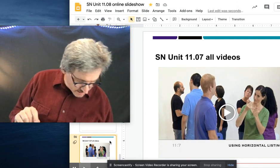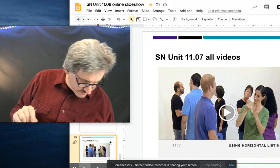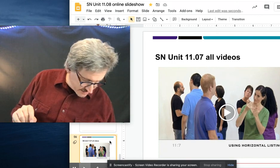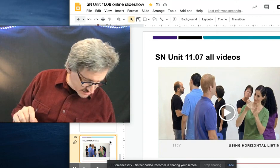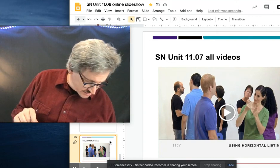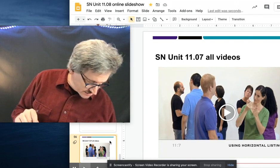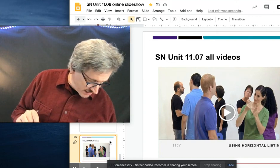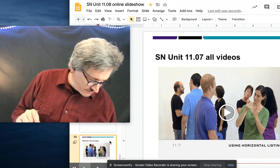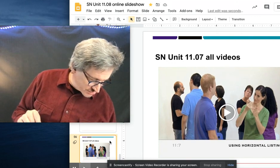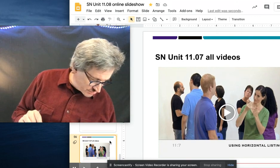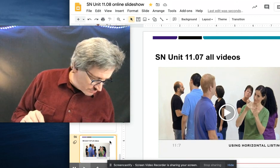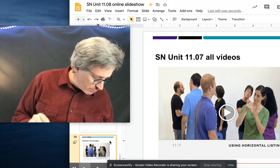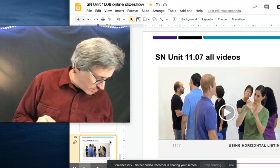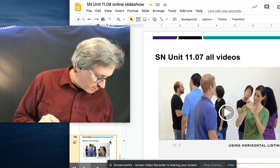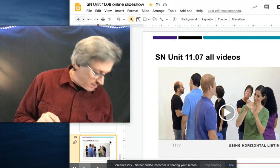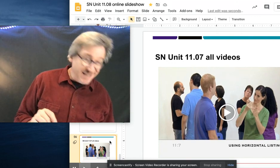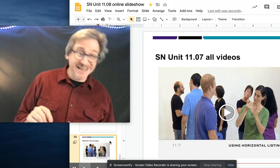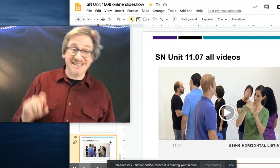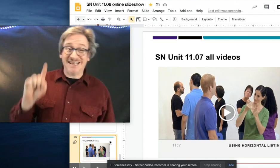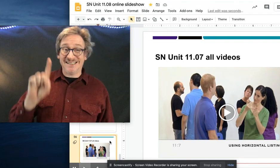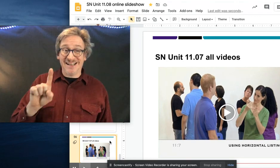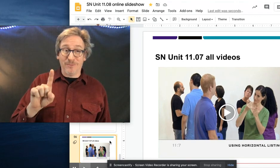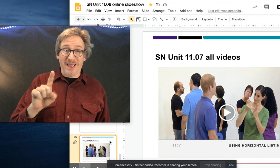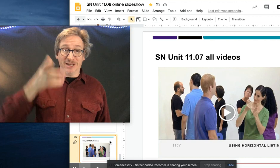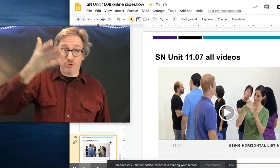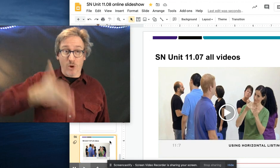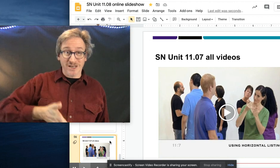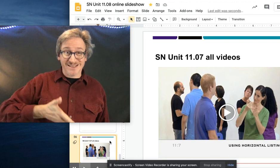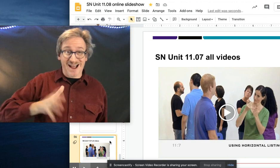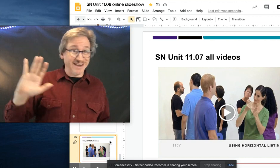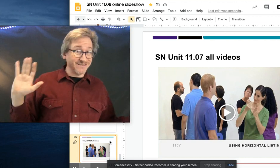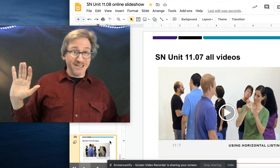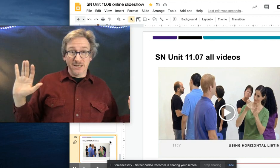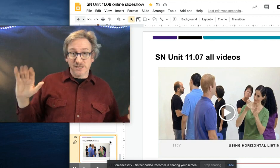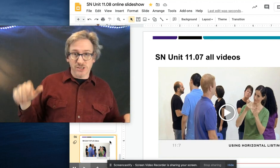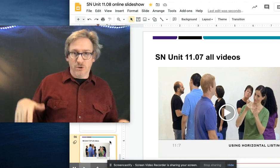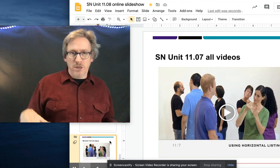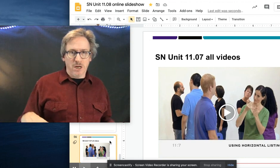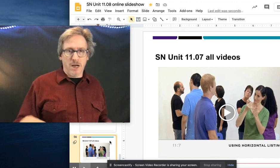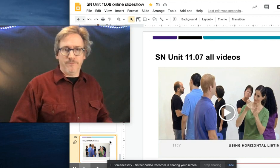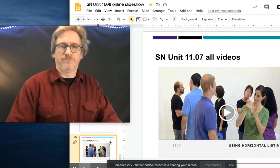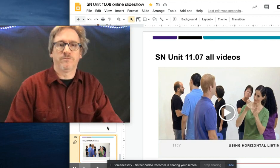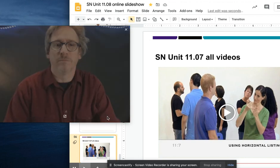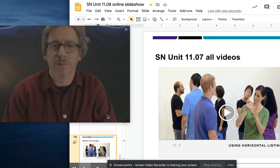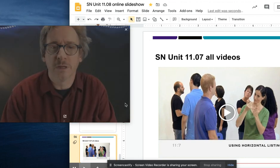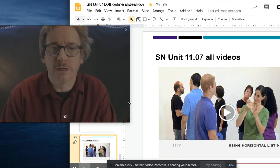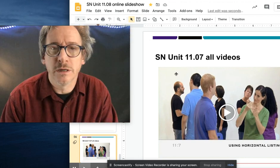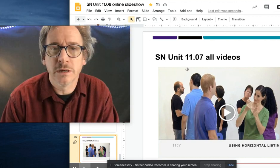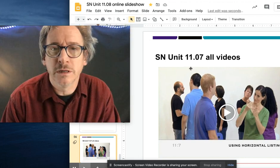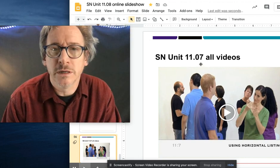again, this in the student book, it is a single page, one side. So